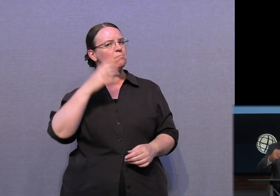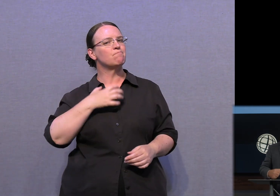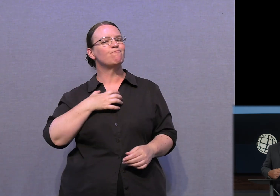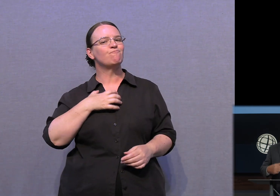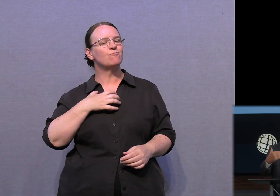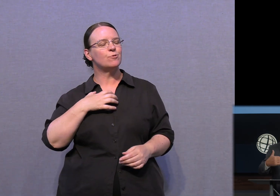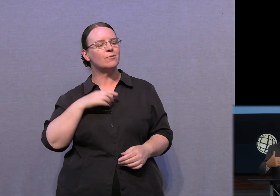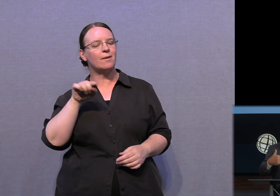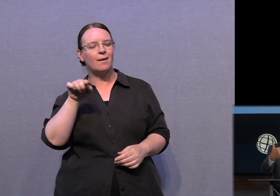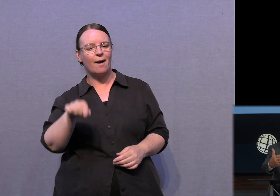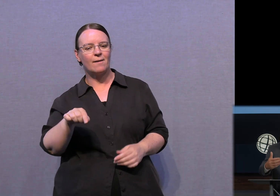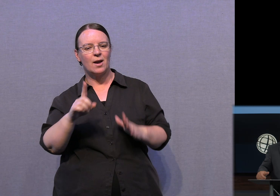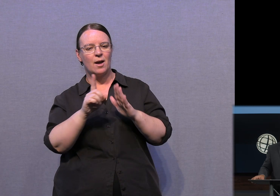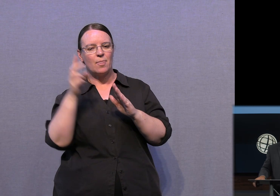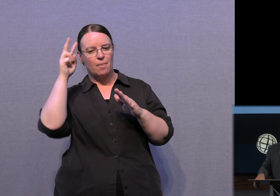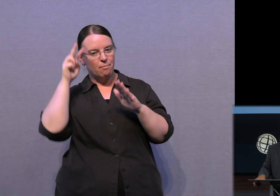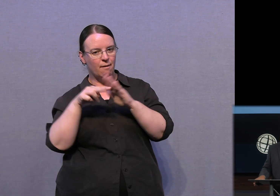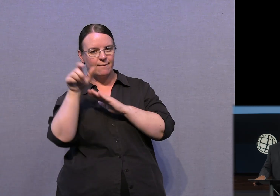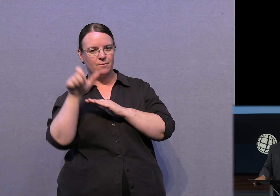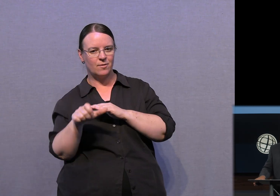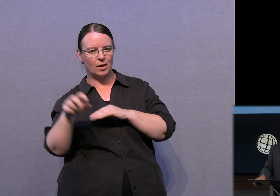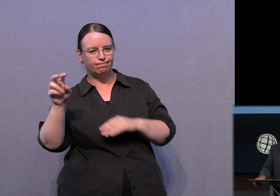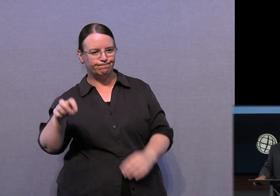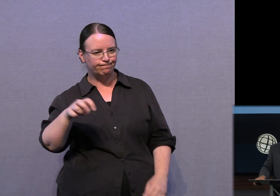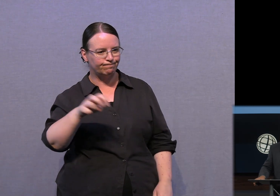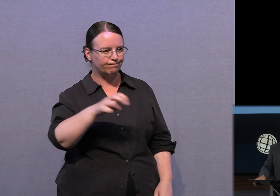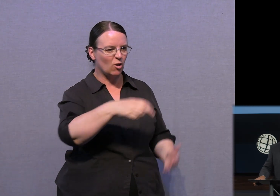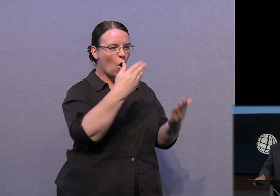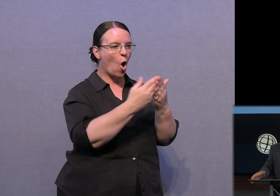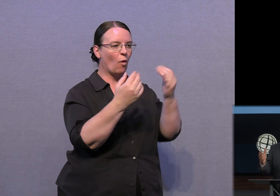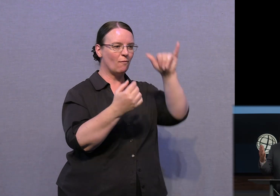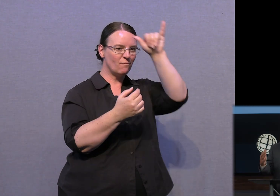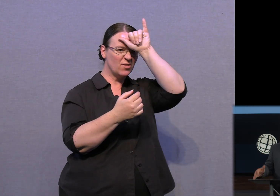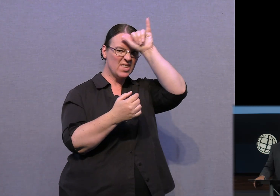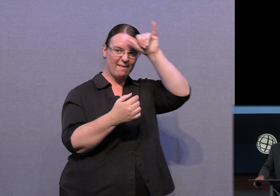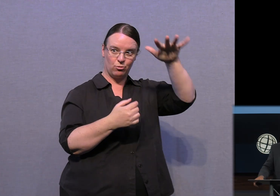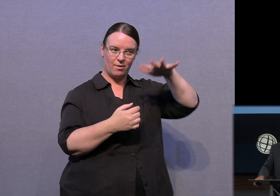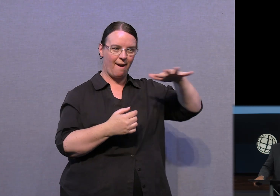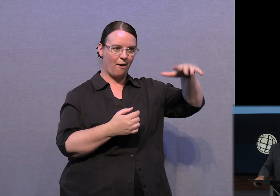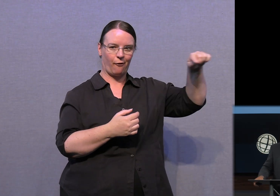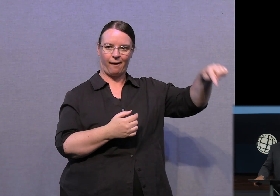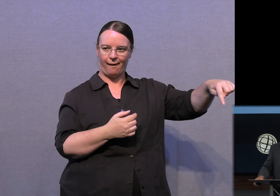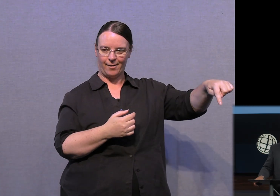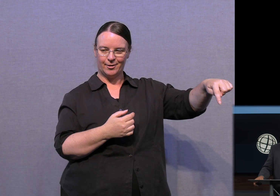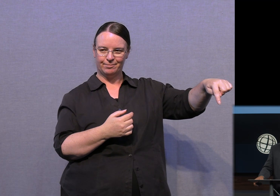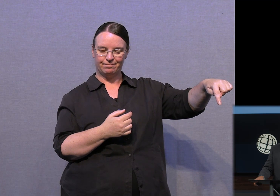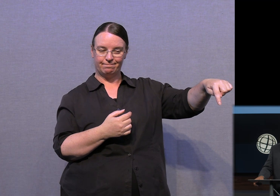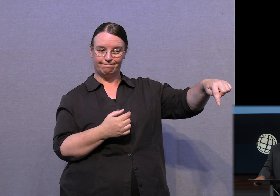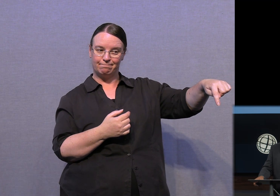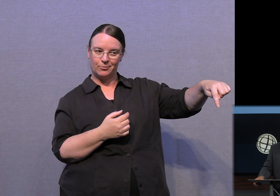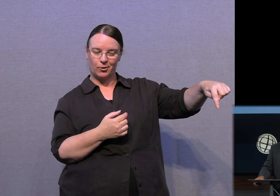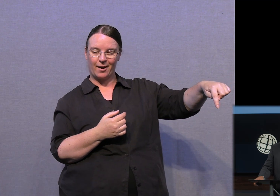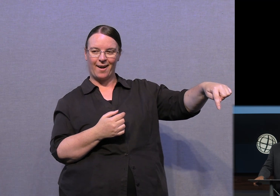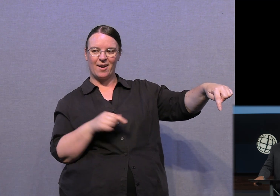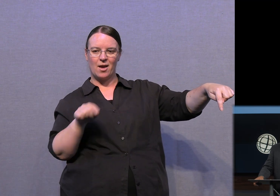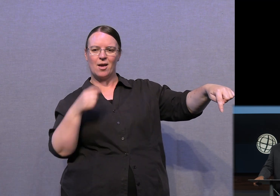enemy's territory, went to the mountain where the followers of Baal believed their God resided. And he said, I'll challenge